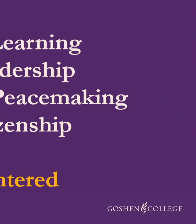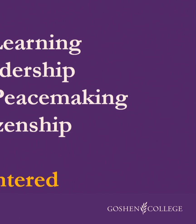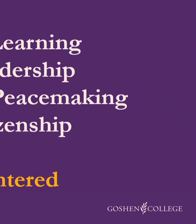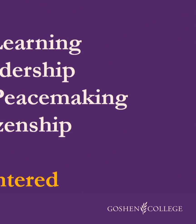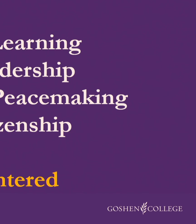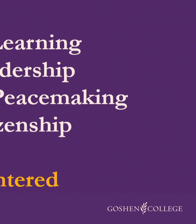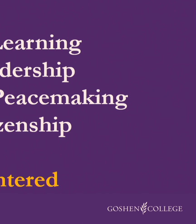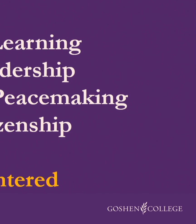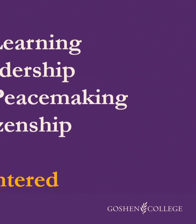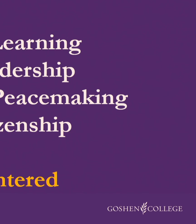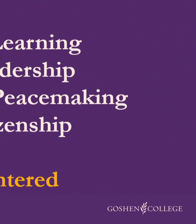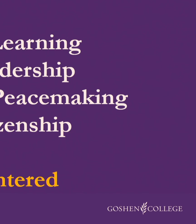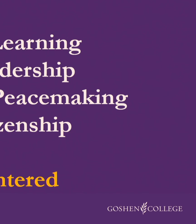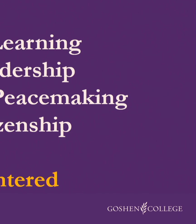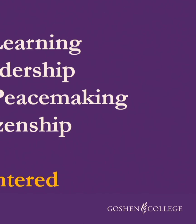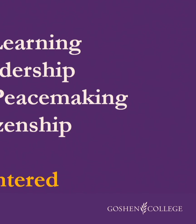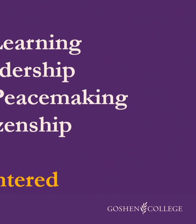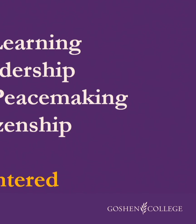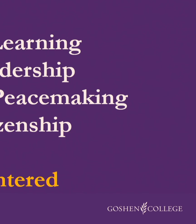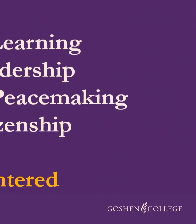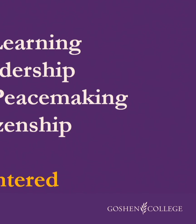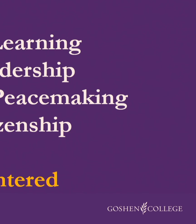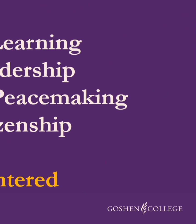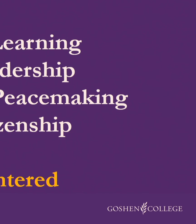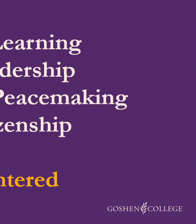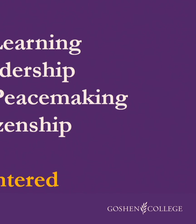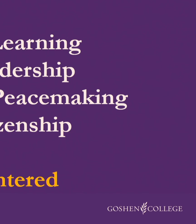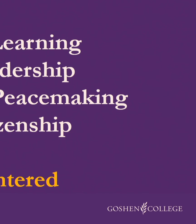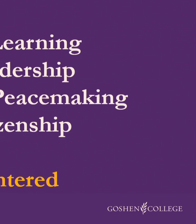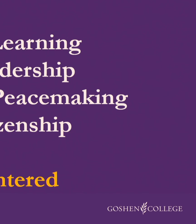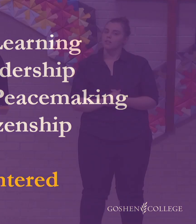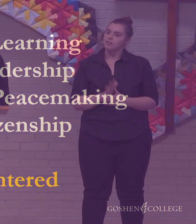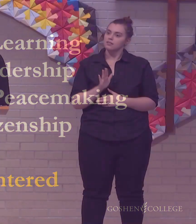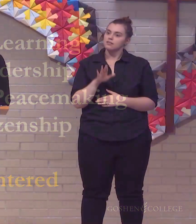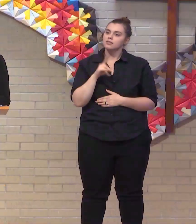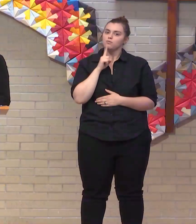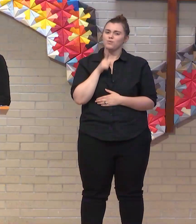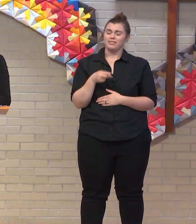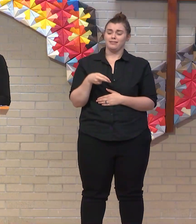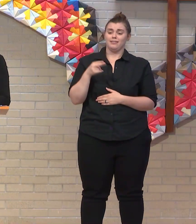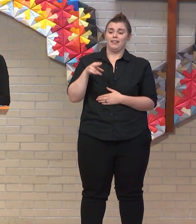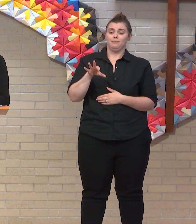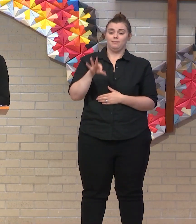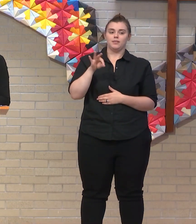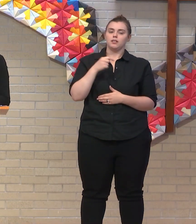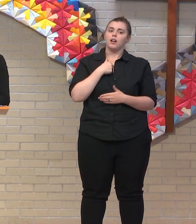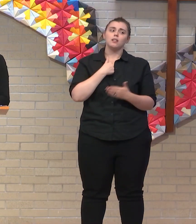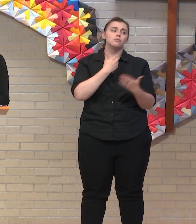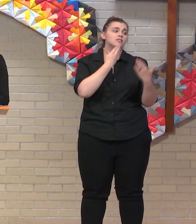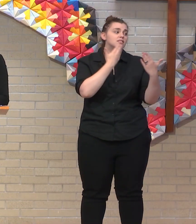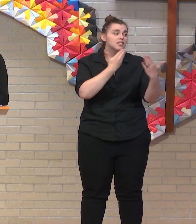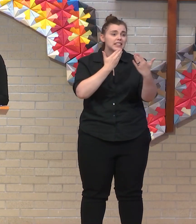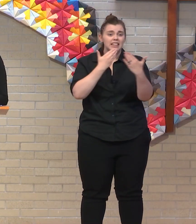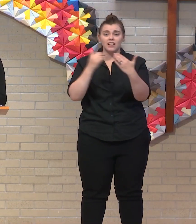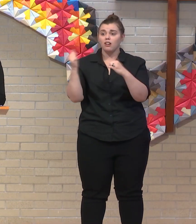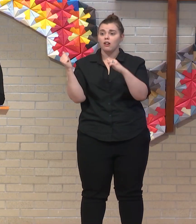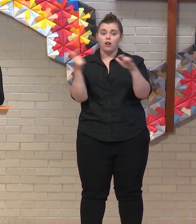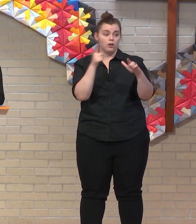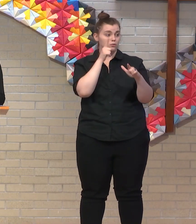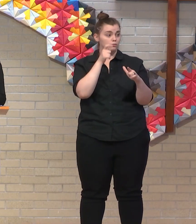faculty and wrote an application essay. This is a highly selective award, and I want to commend every student who was